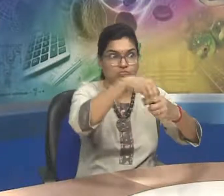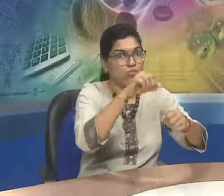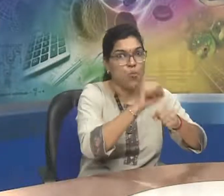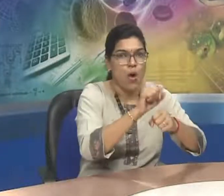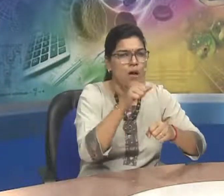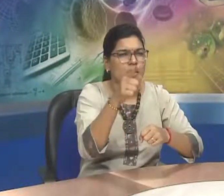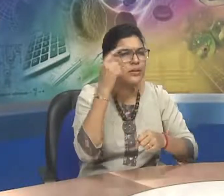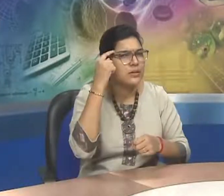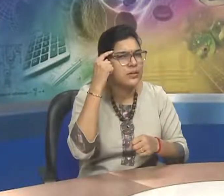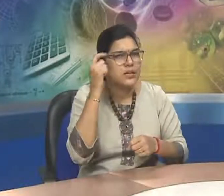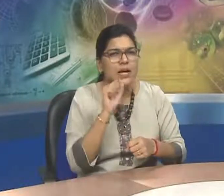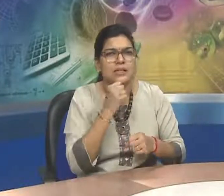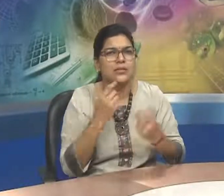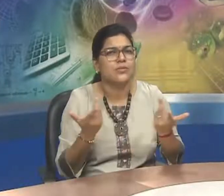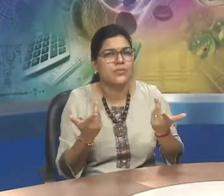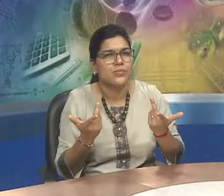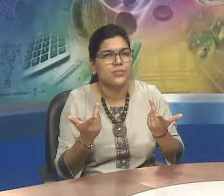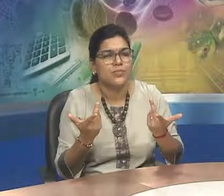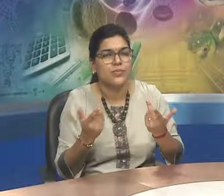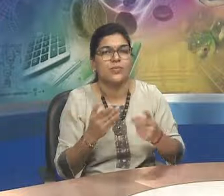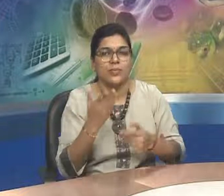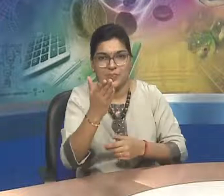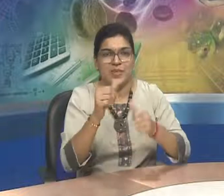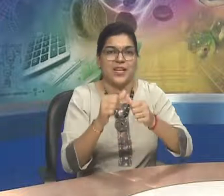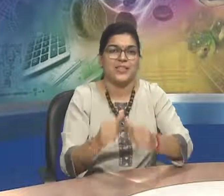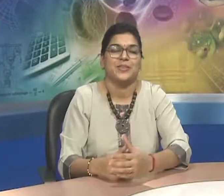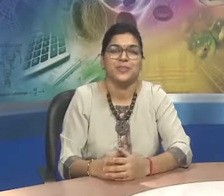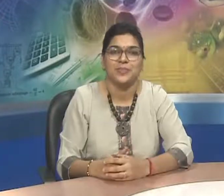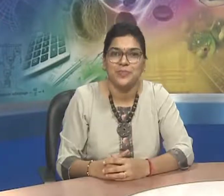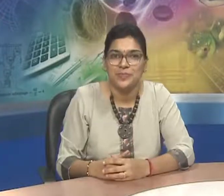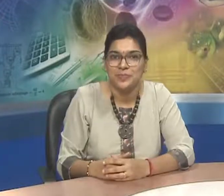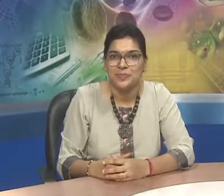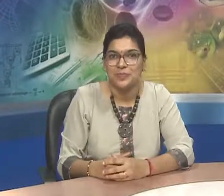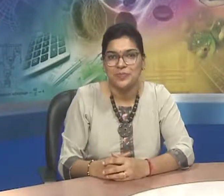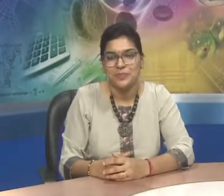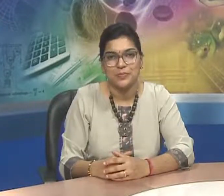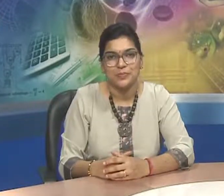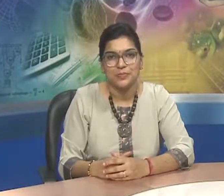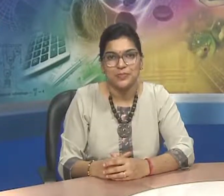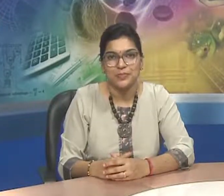age that they are not allowed to enter in the factories.